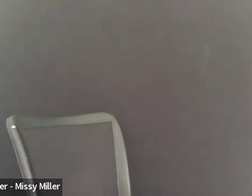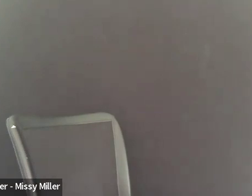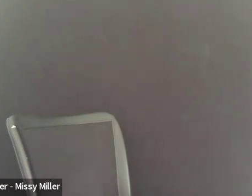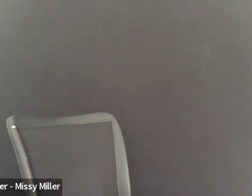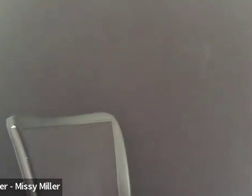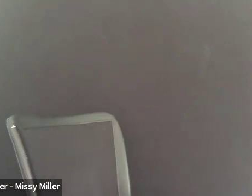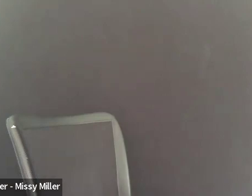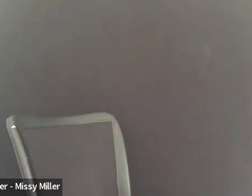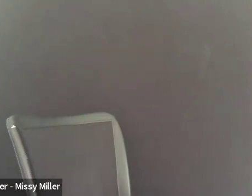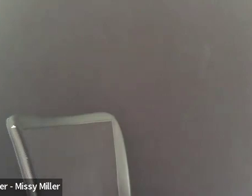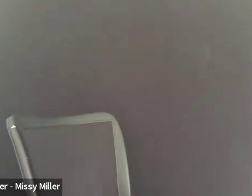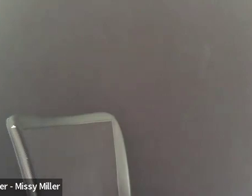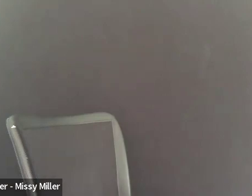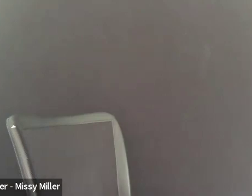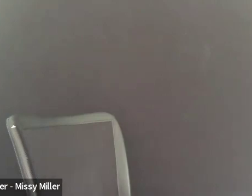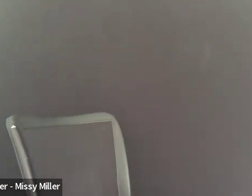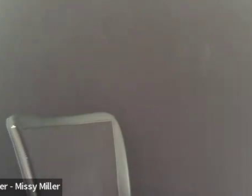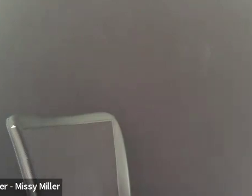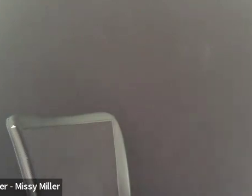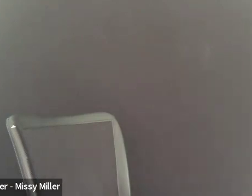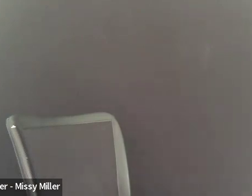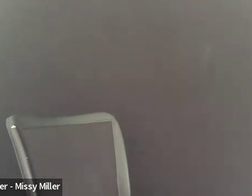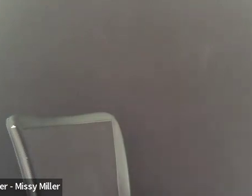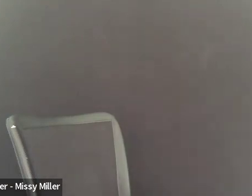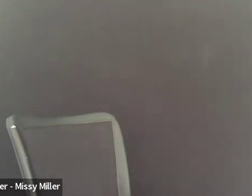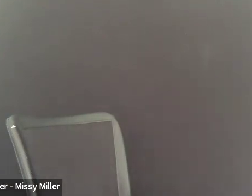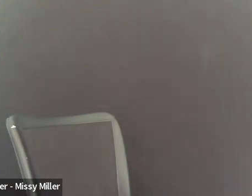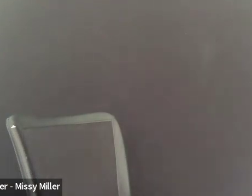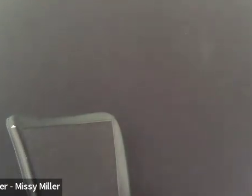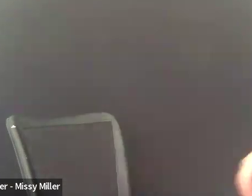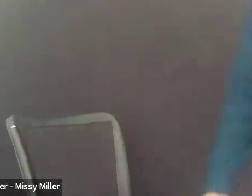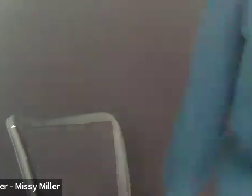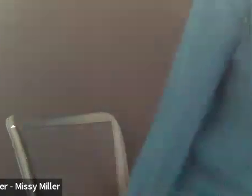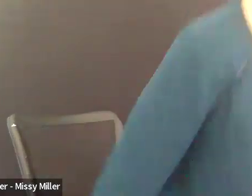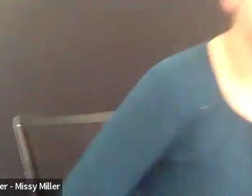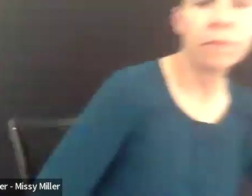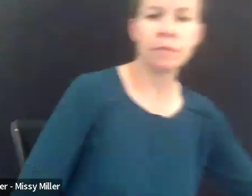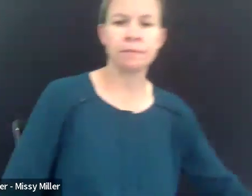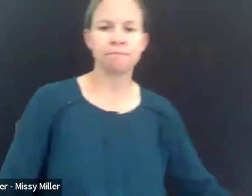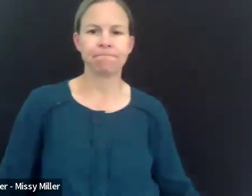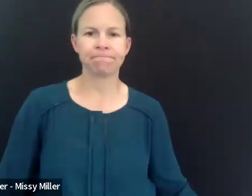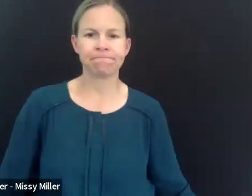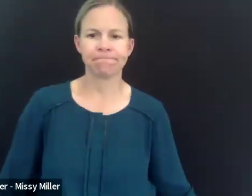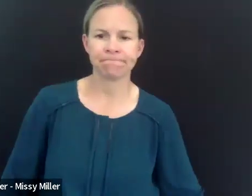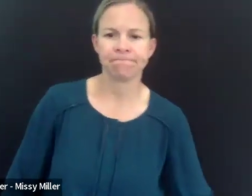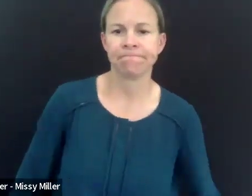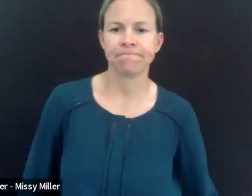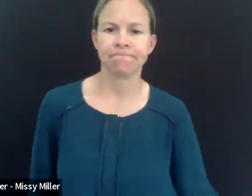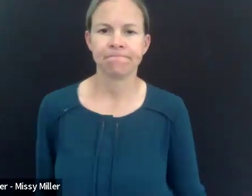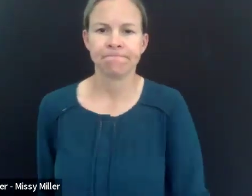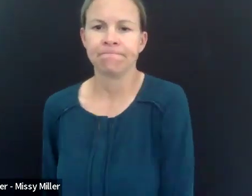Hola a todo el mundo. Si alguien necesita interpretación en español, solamente debe buscar el